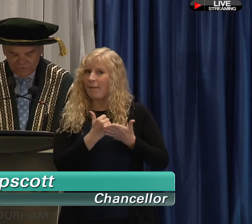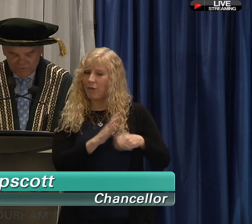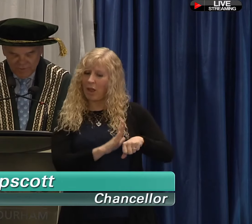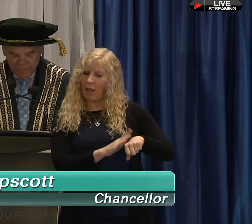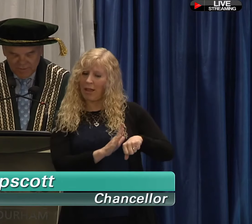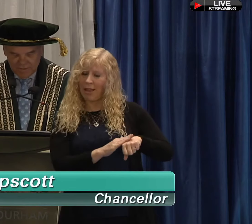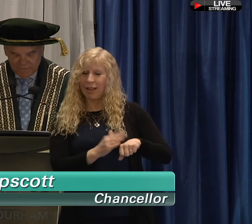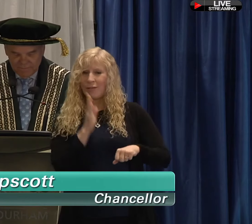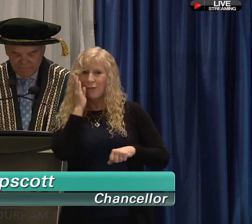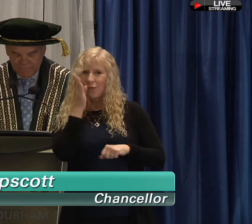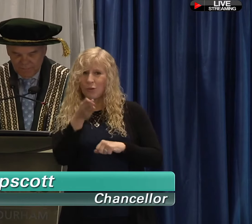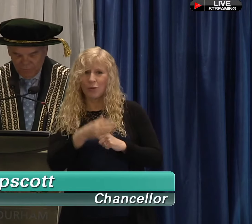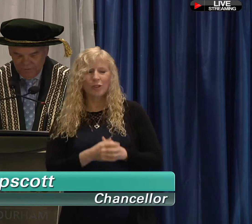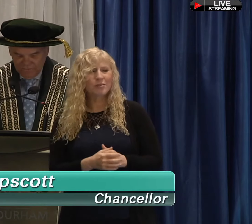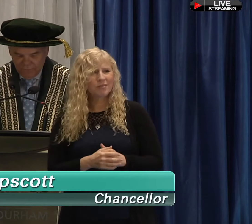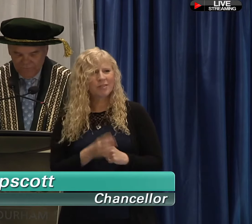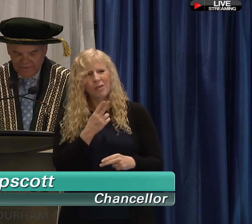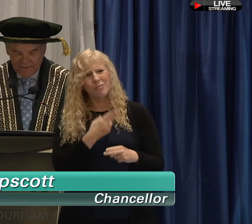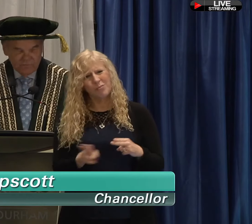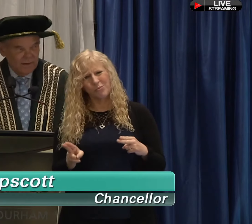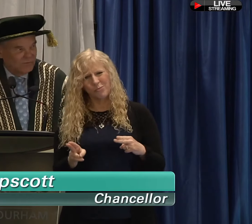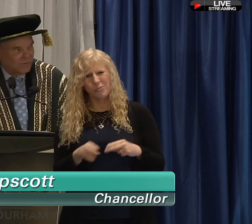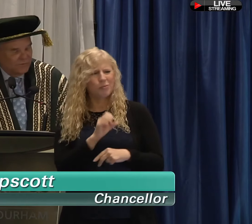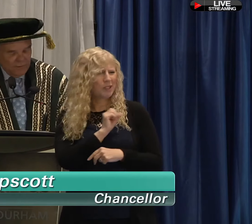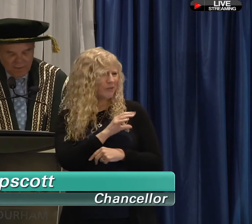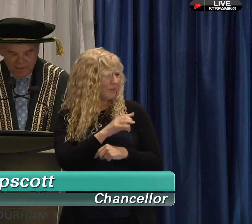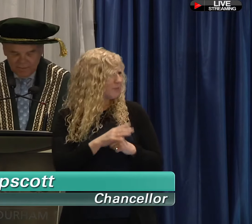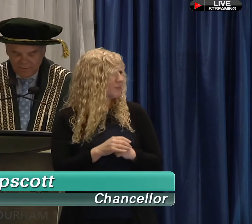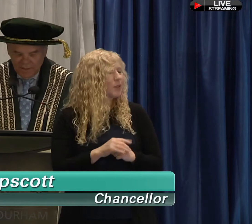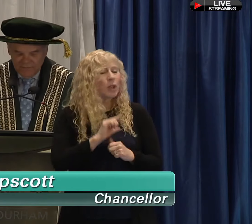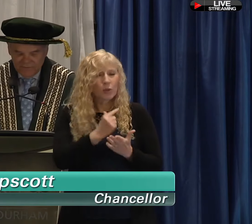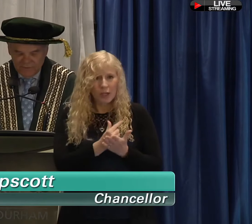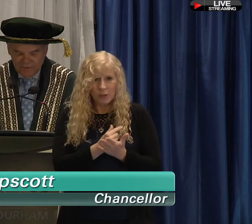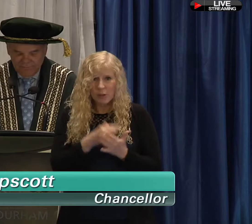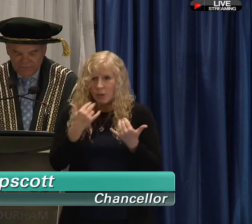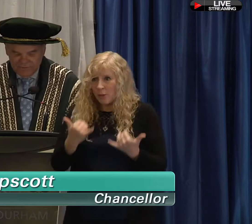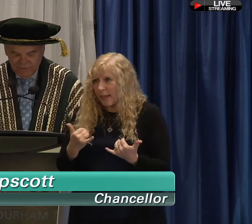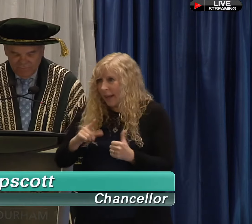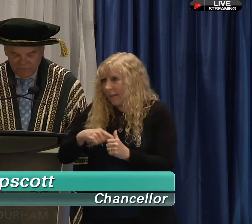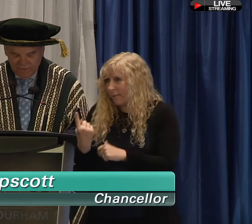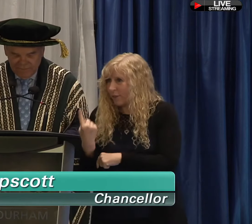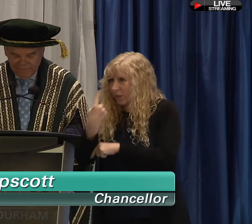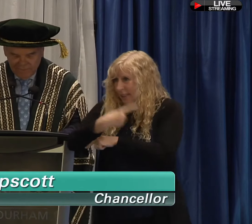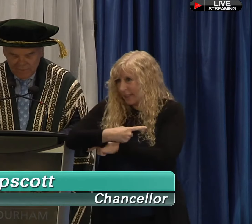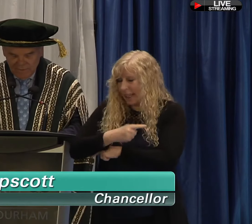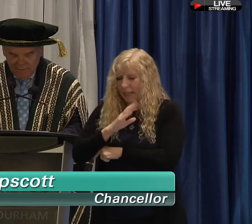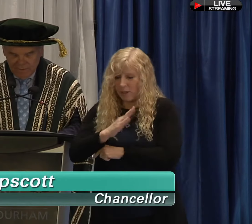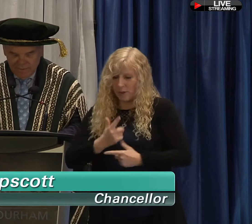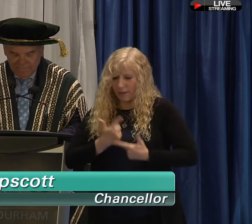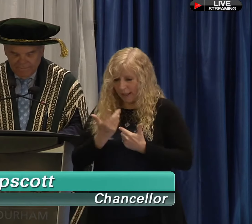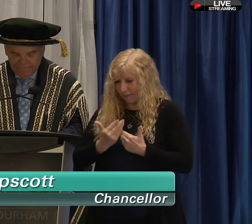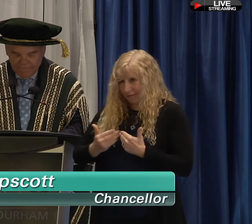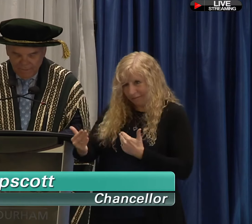the future. So let me be brief with that. Graduates, today is the first day of your life.